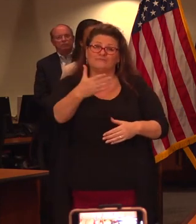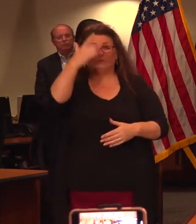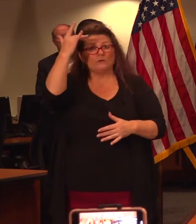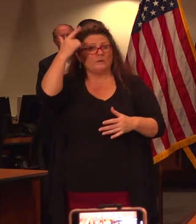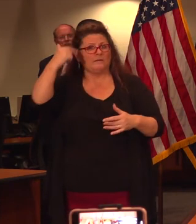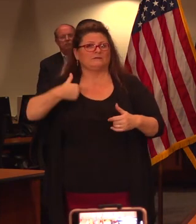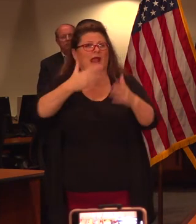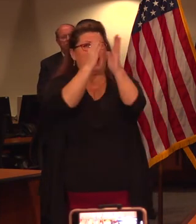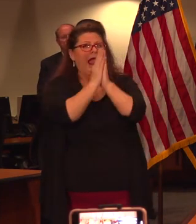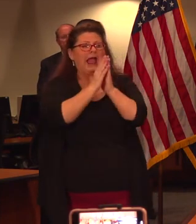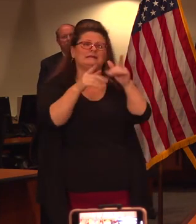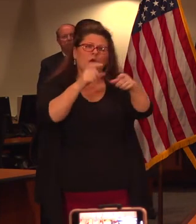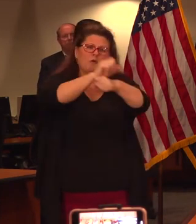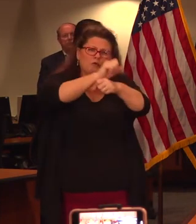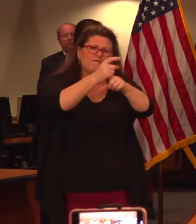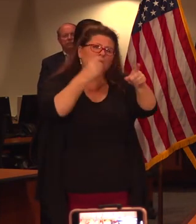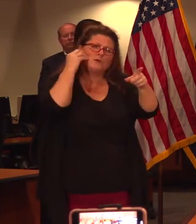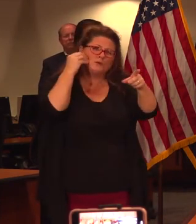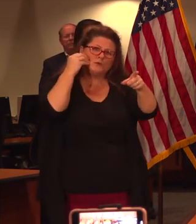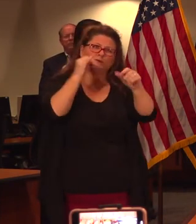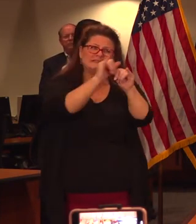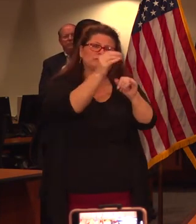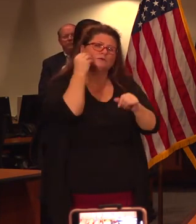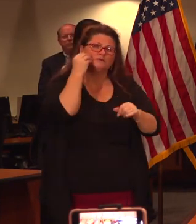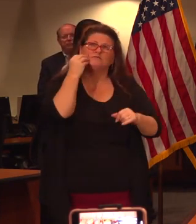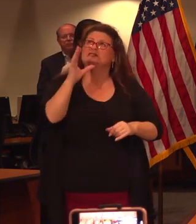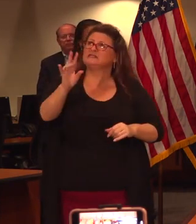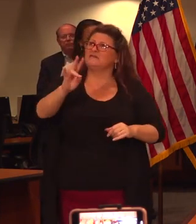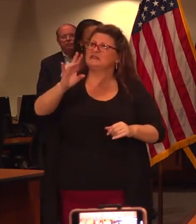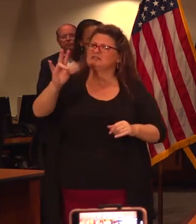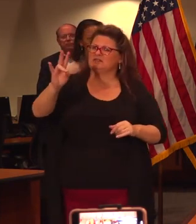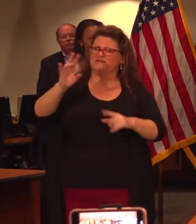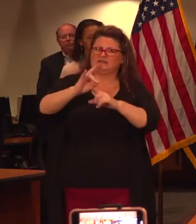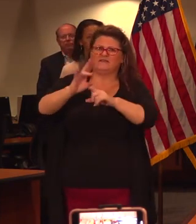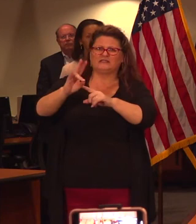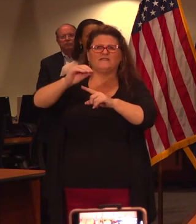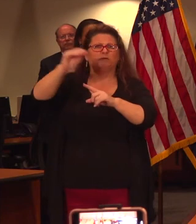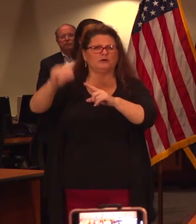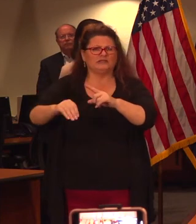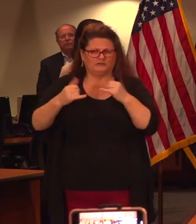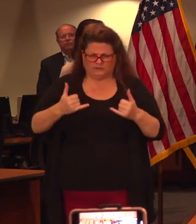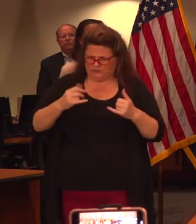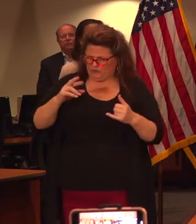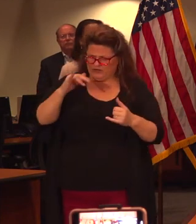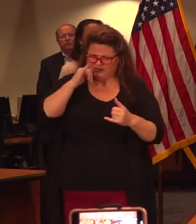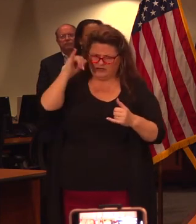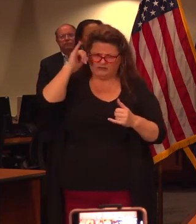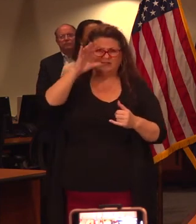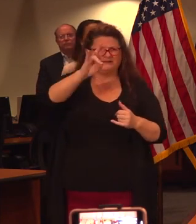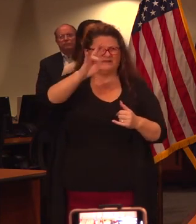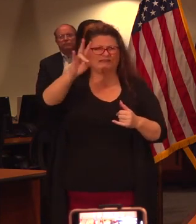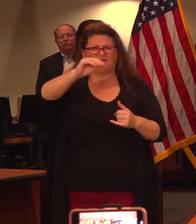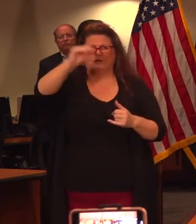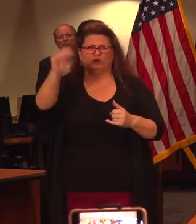home. And I think it's something like 70, we've been as high as 77%. I think today or yesterday,